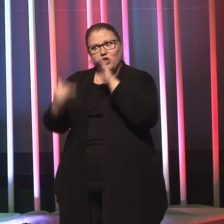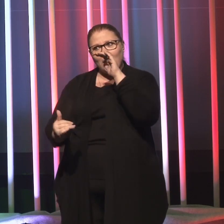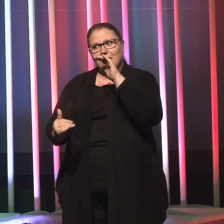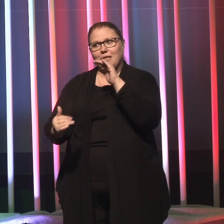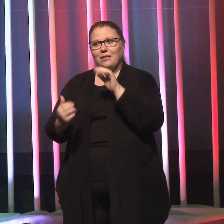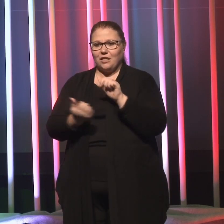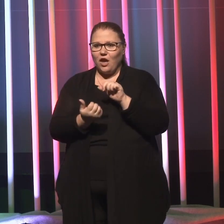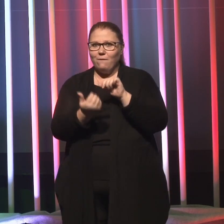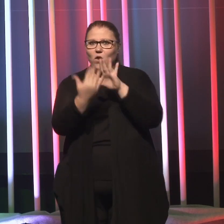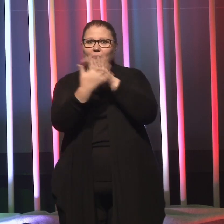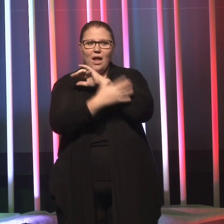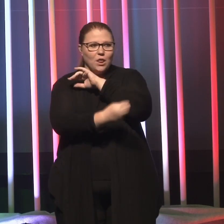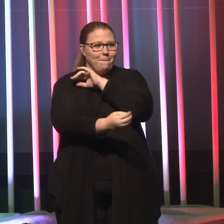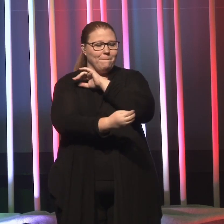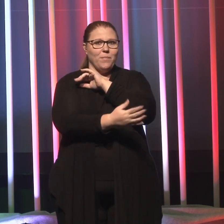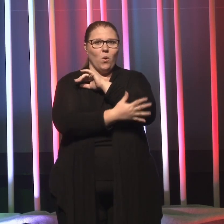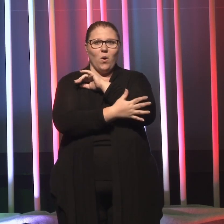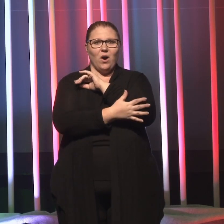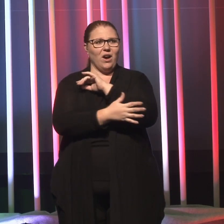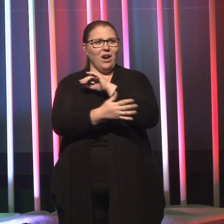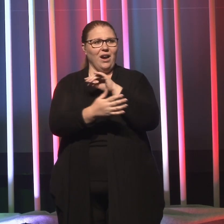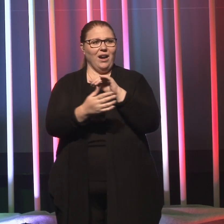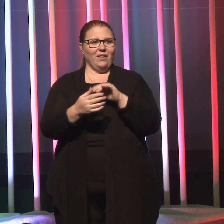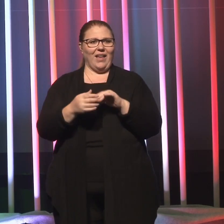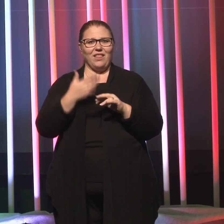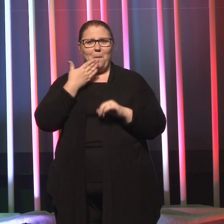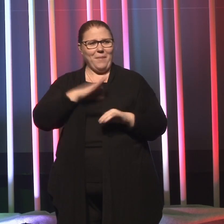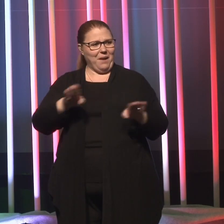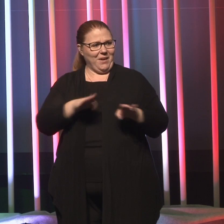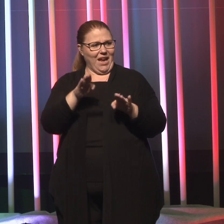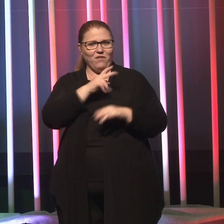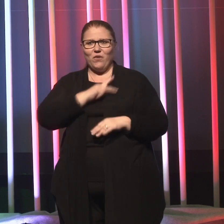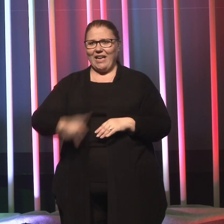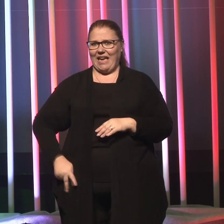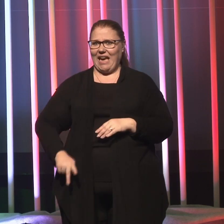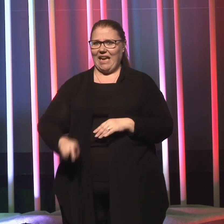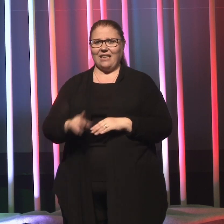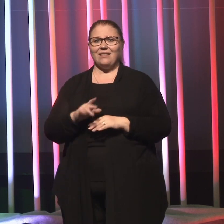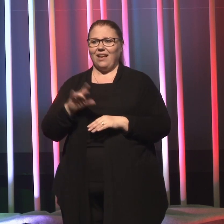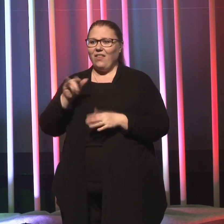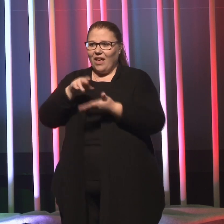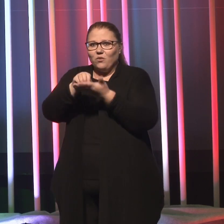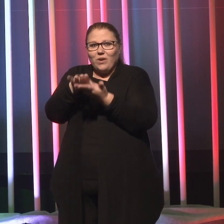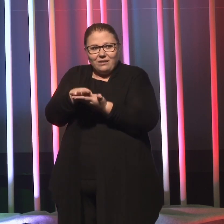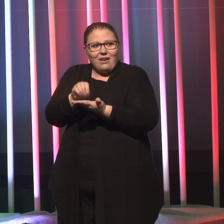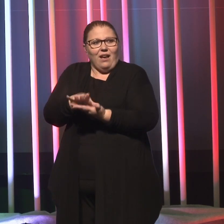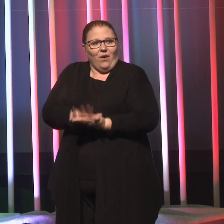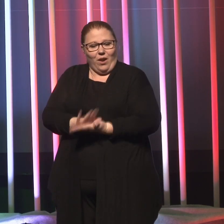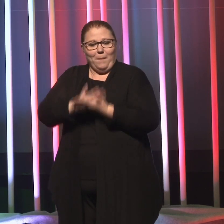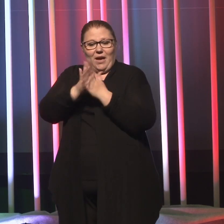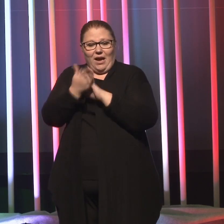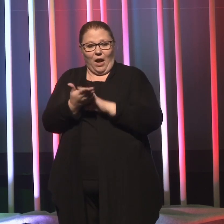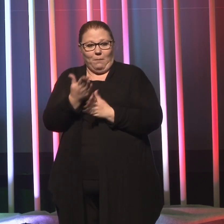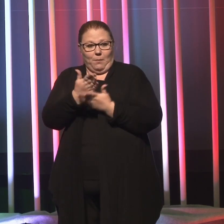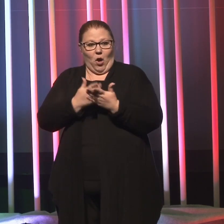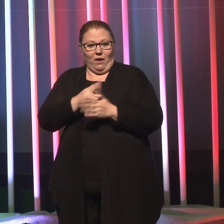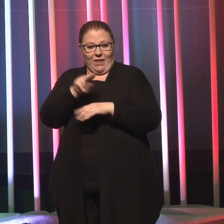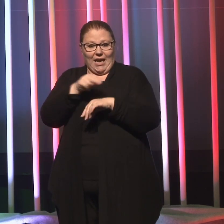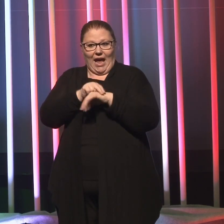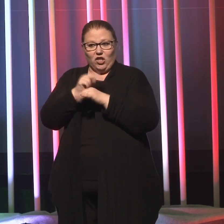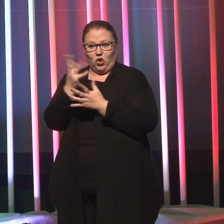and confronting the poor behavior of the kings of his day, right? That gets written down and it becomes part of the national